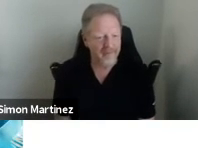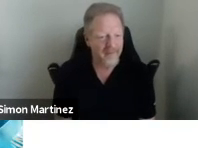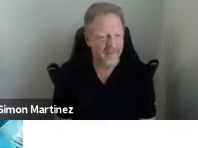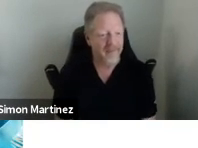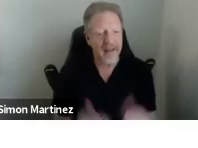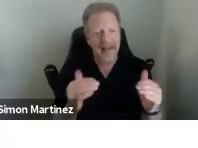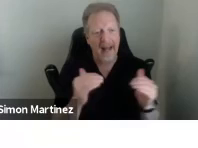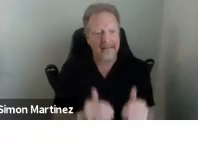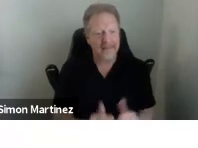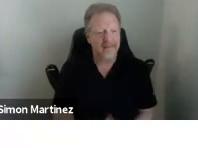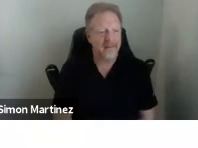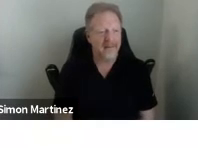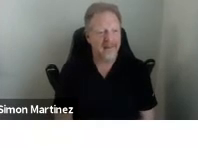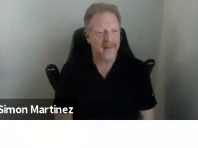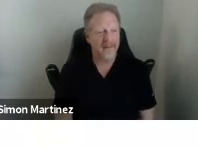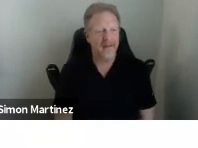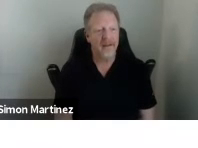Next.